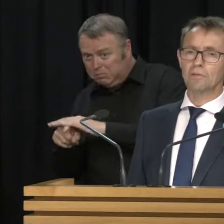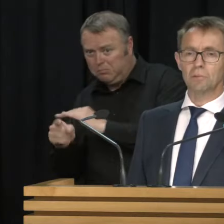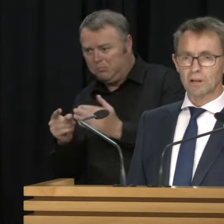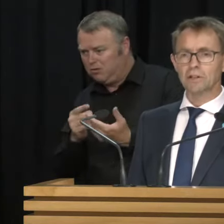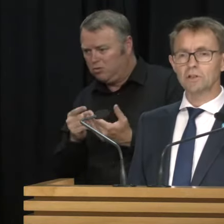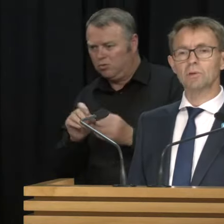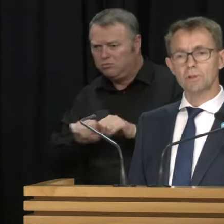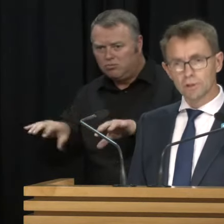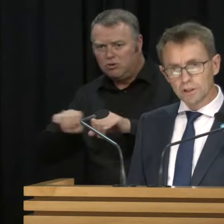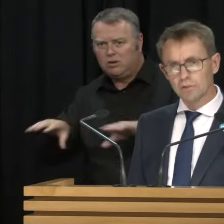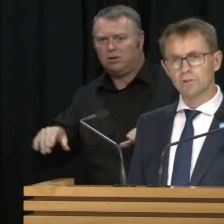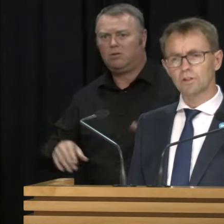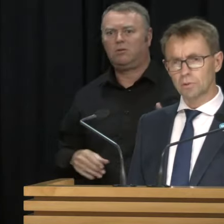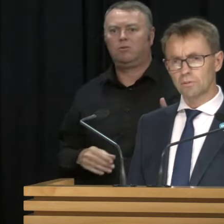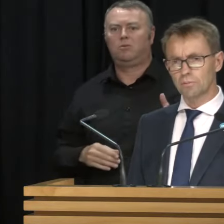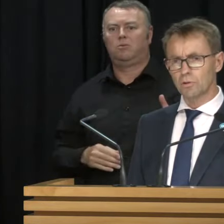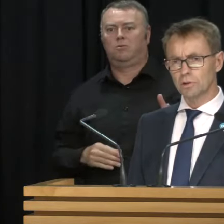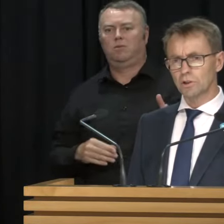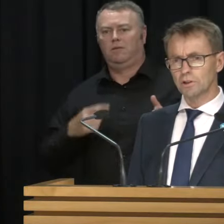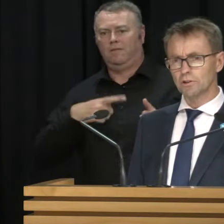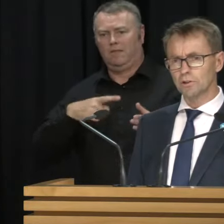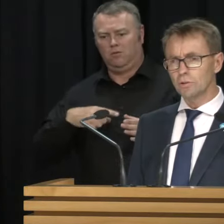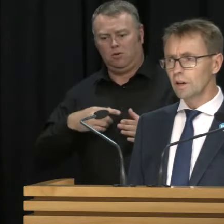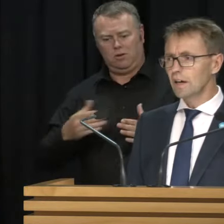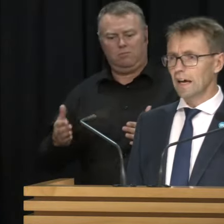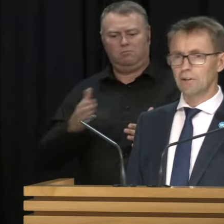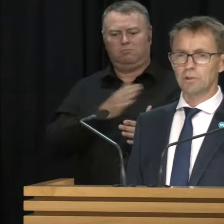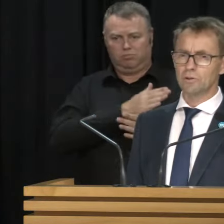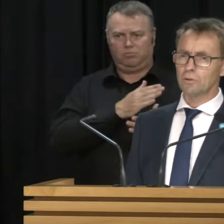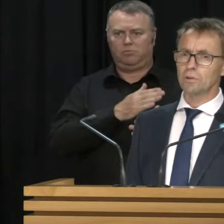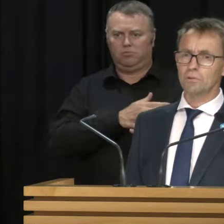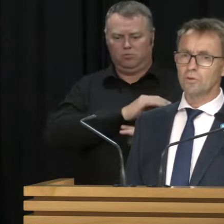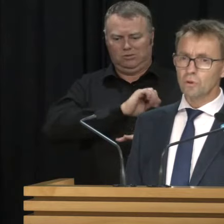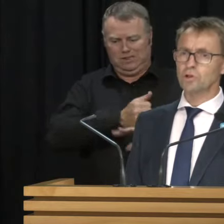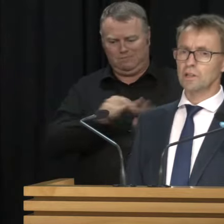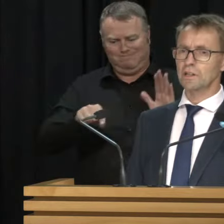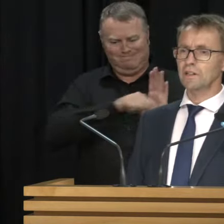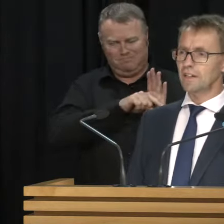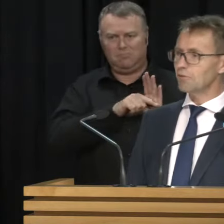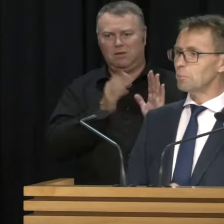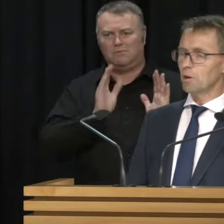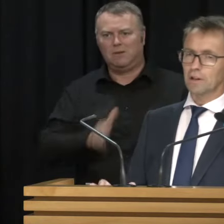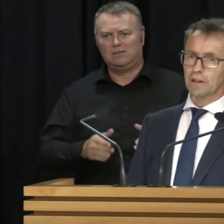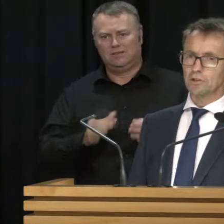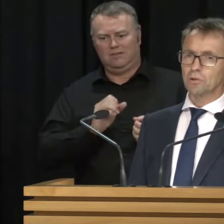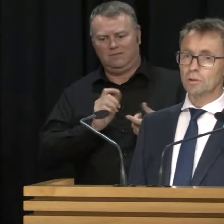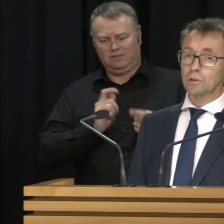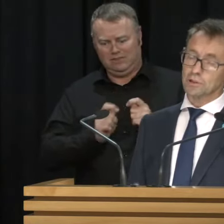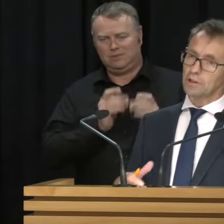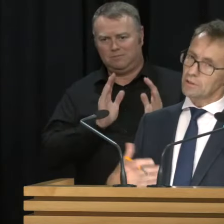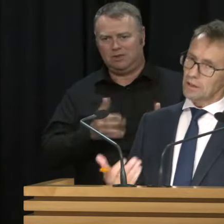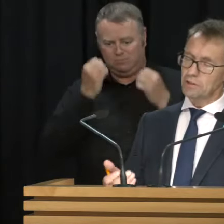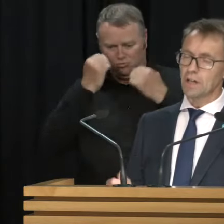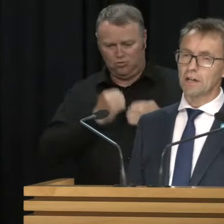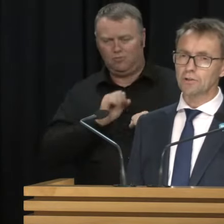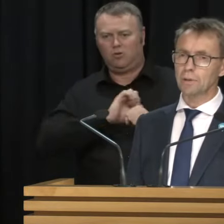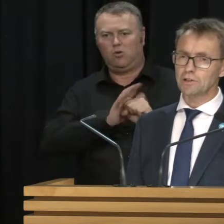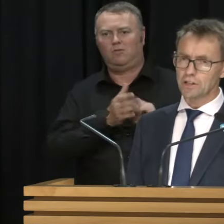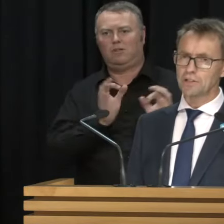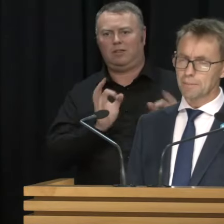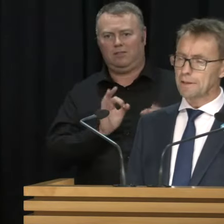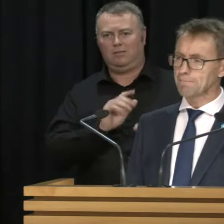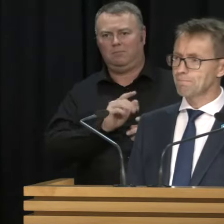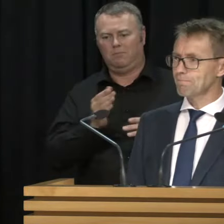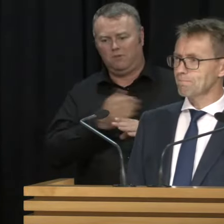requirement that everyone needed to return a negative test before returning to school, and we saw virtually everybody in that school community, and the tail is